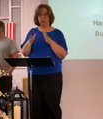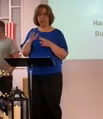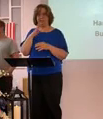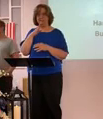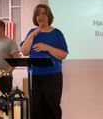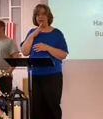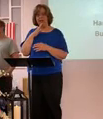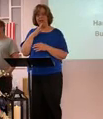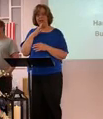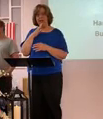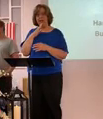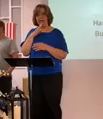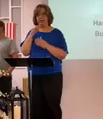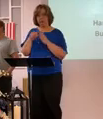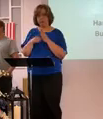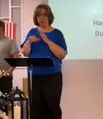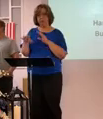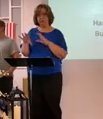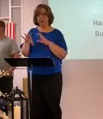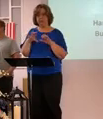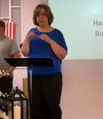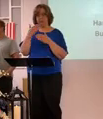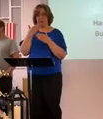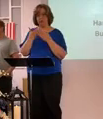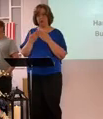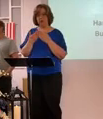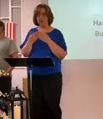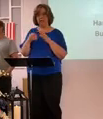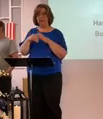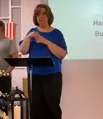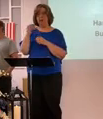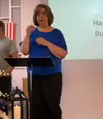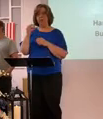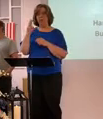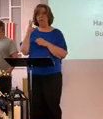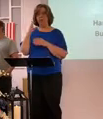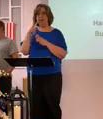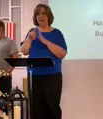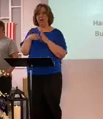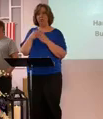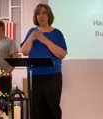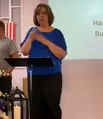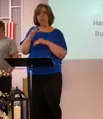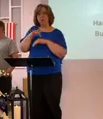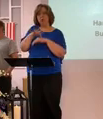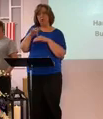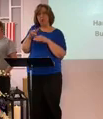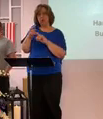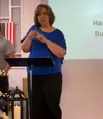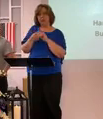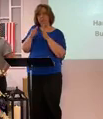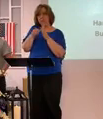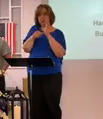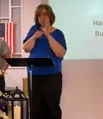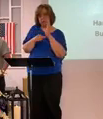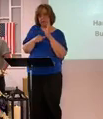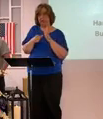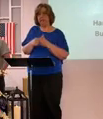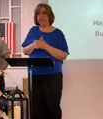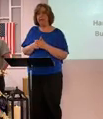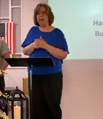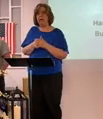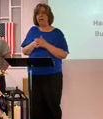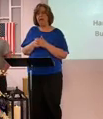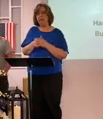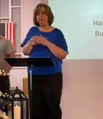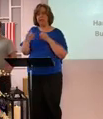than expected. He came out about 2 to 3 hours earlier than we expected. And he came out with, they were able to close